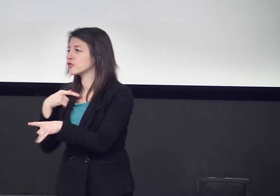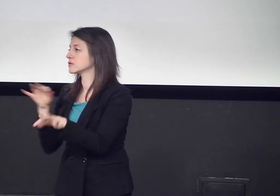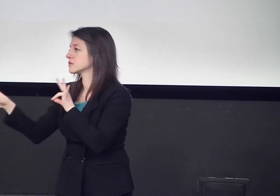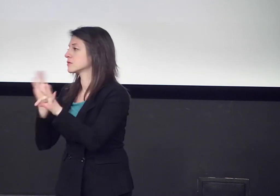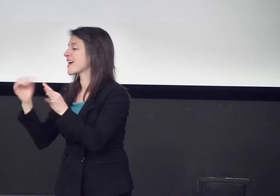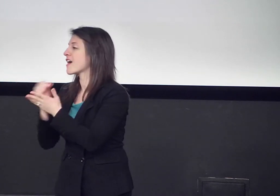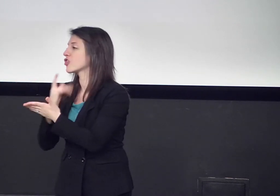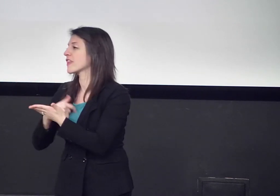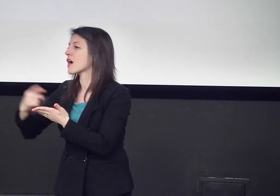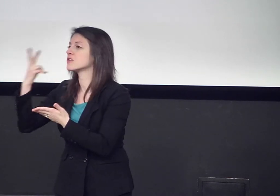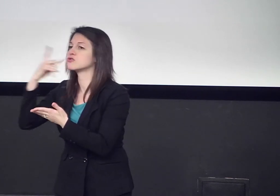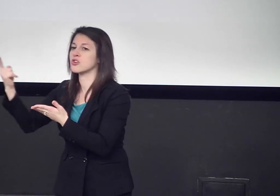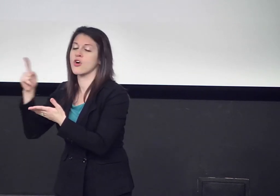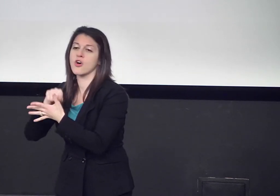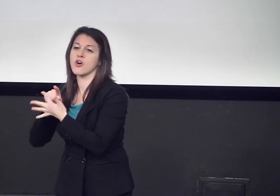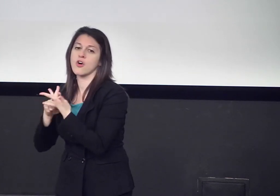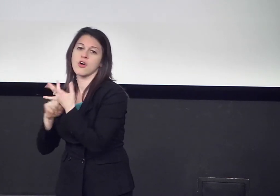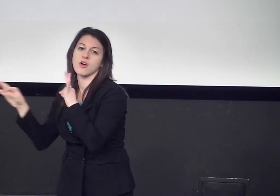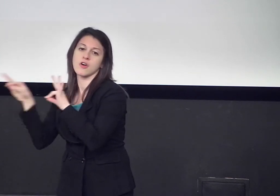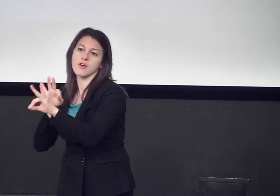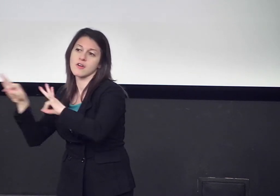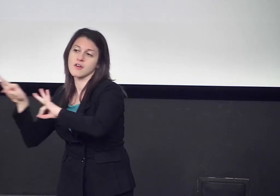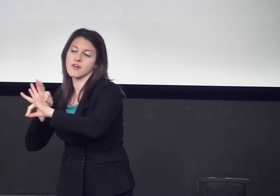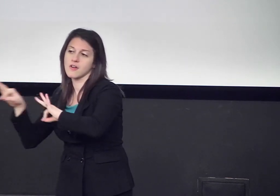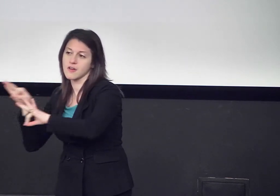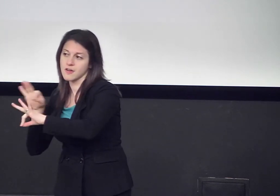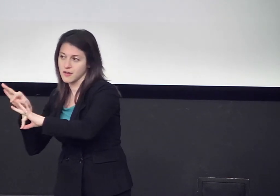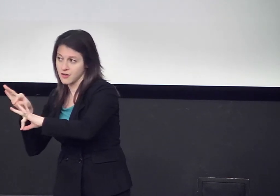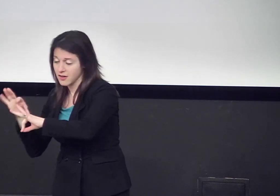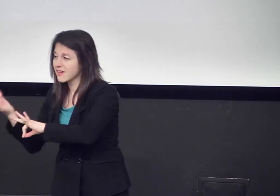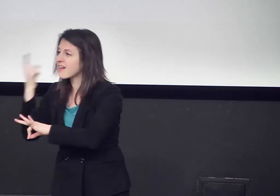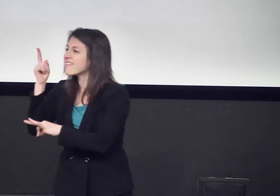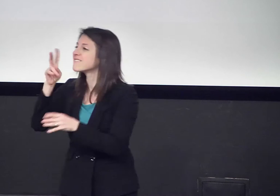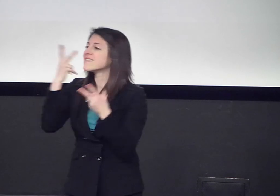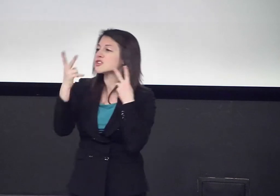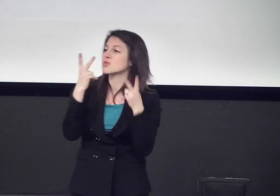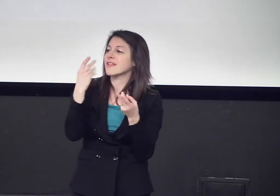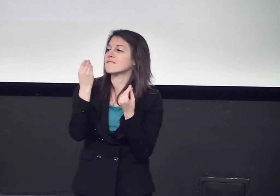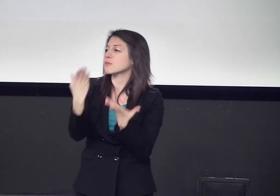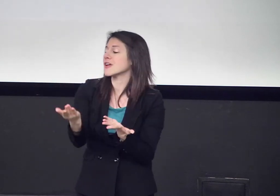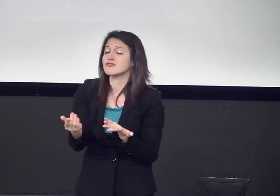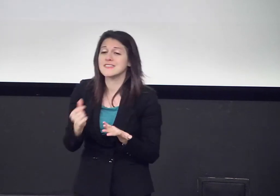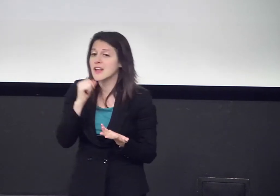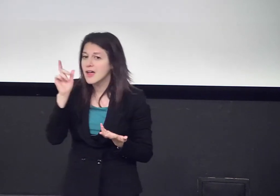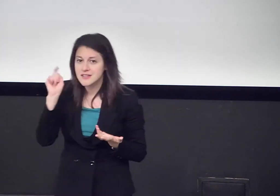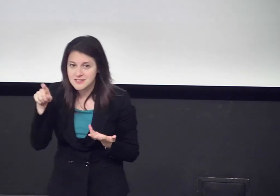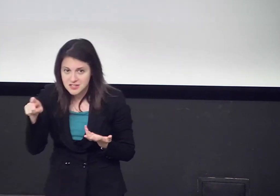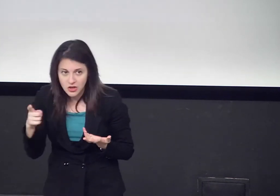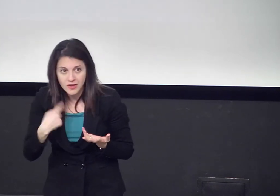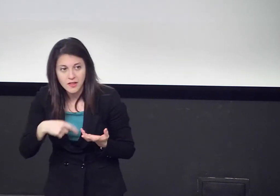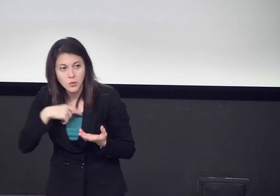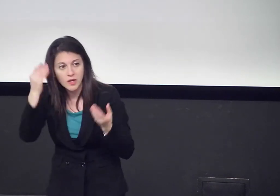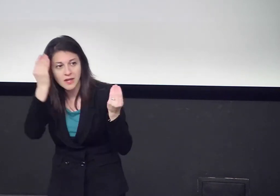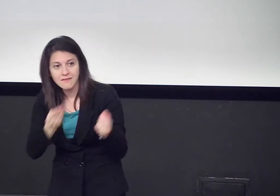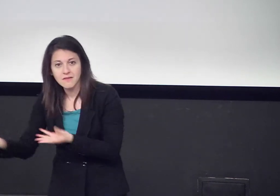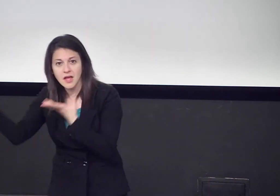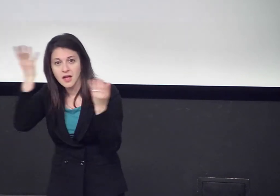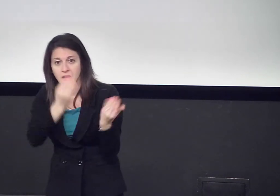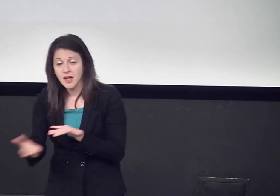The 911 operator was still on the line, so the interpreter decided to explain all the visual information that they had